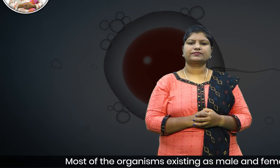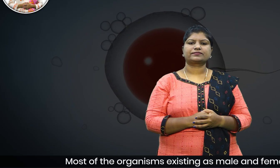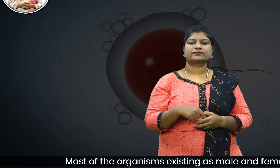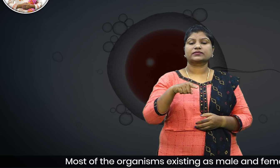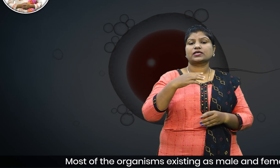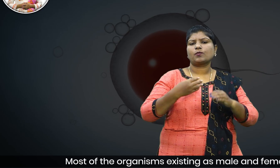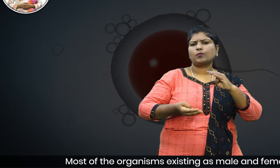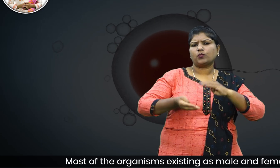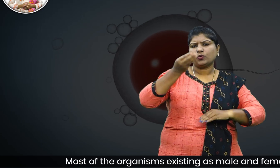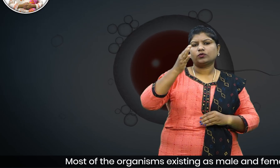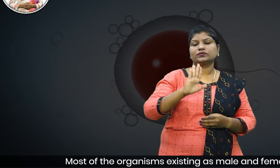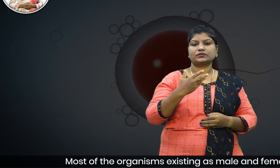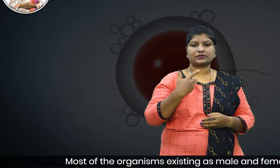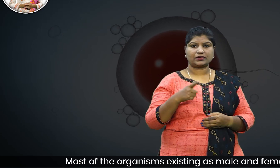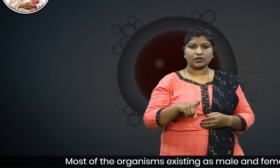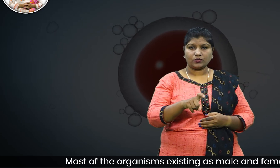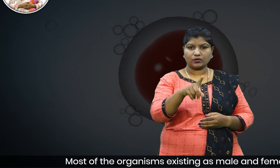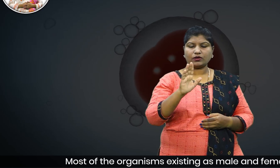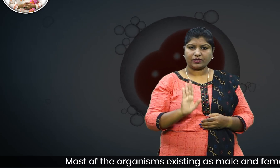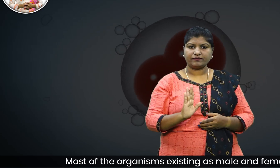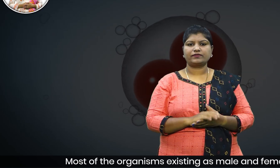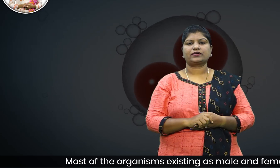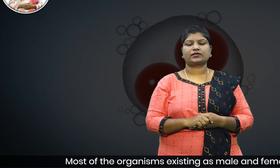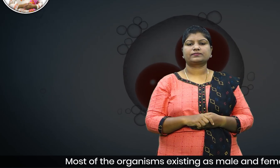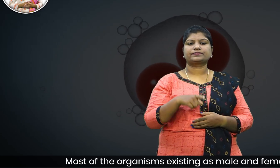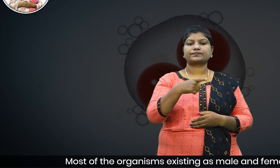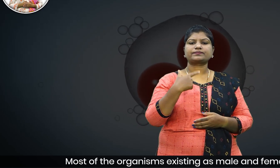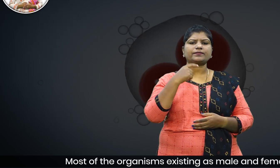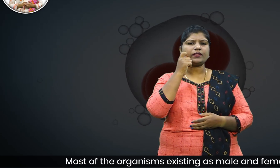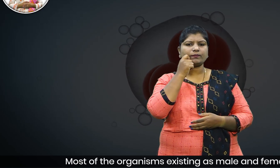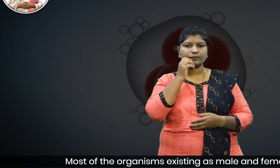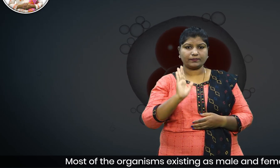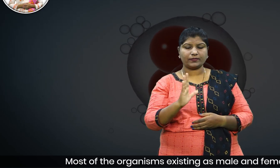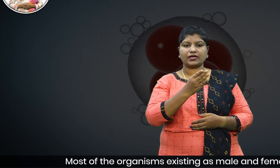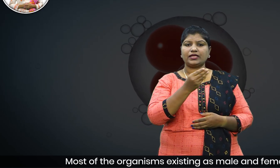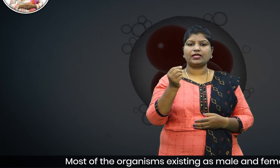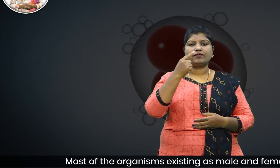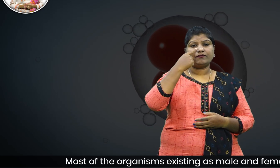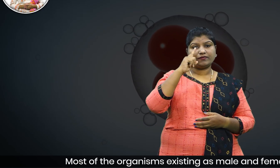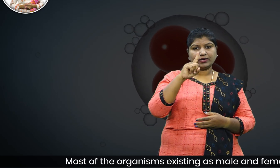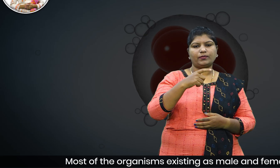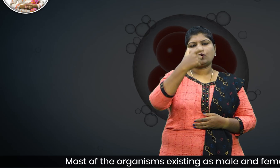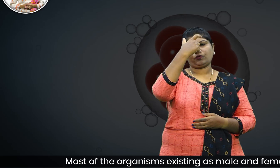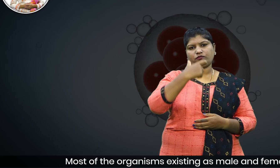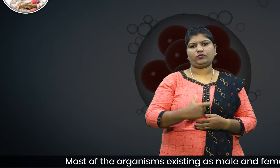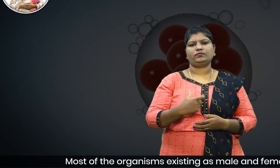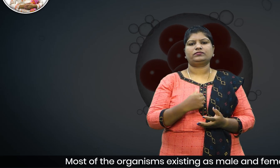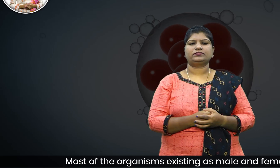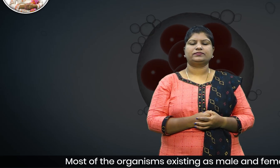Most of the organisms existing as male and female forms.